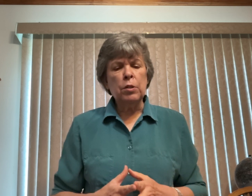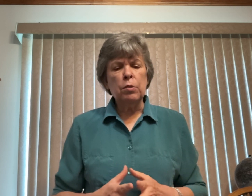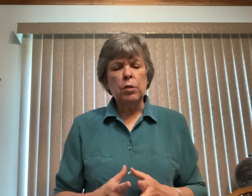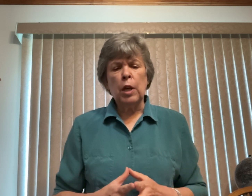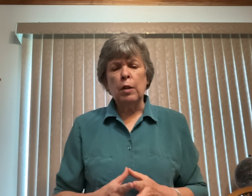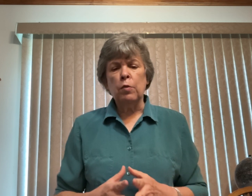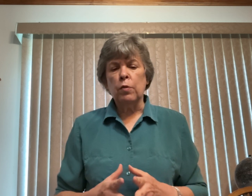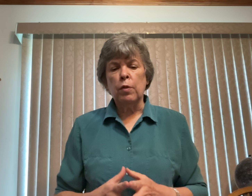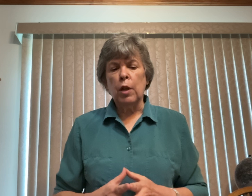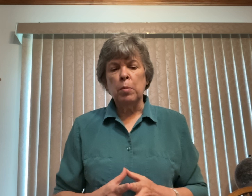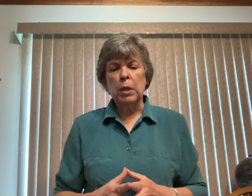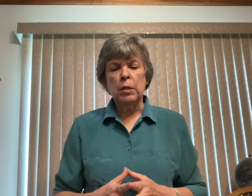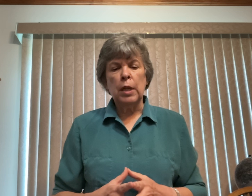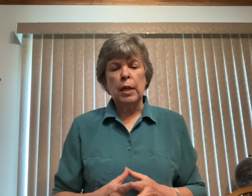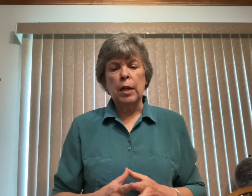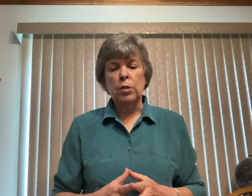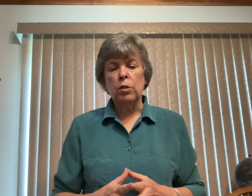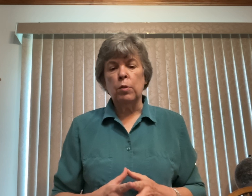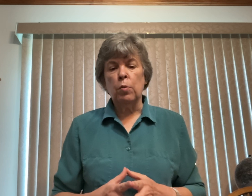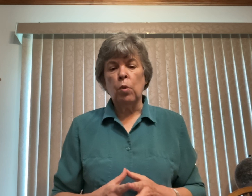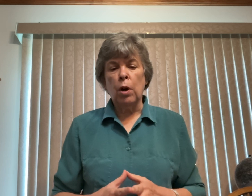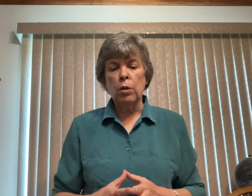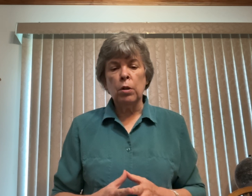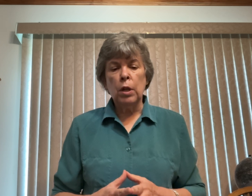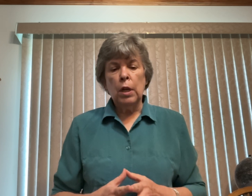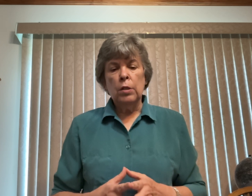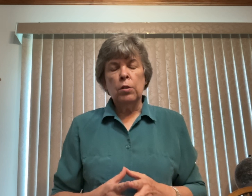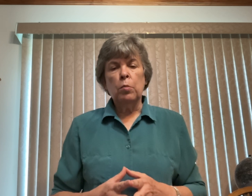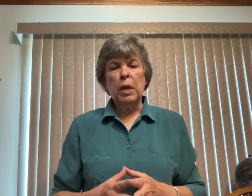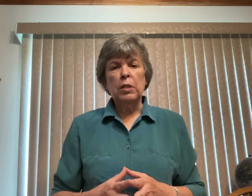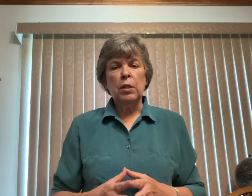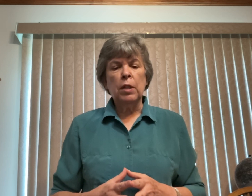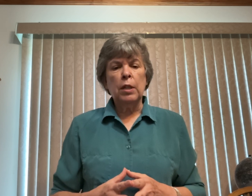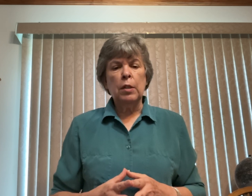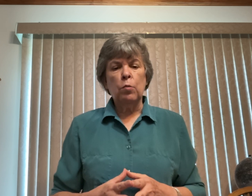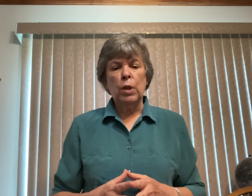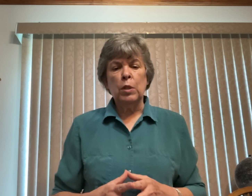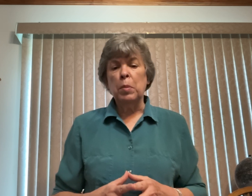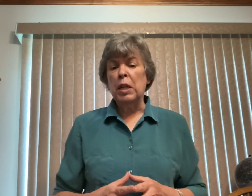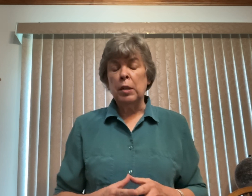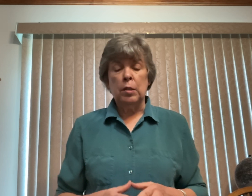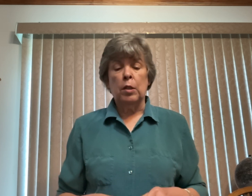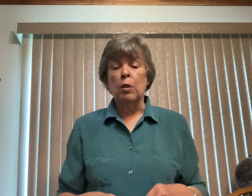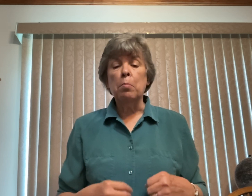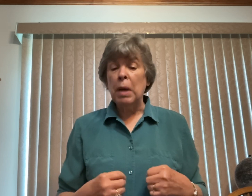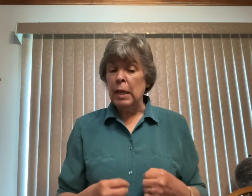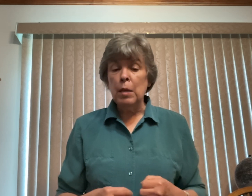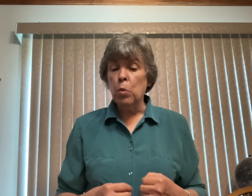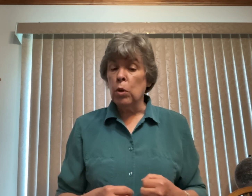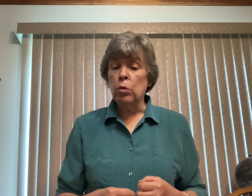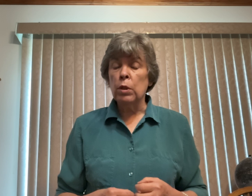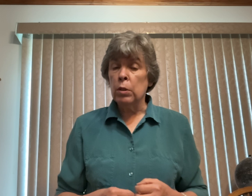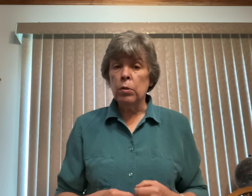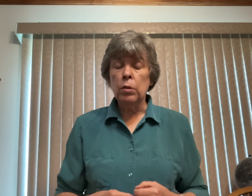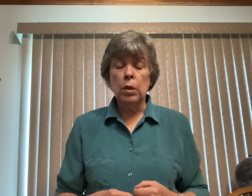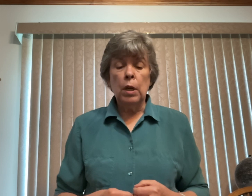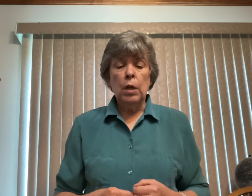the sign for flood because that has to do with water. So basically what it's meaning is that there are many mortal ills.